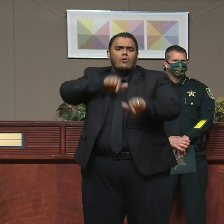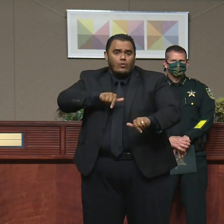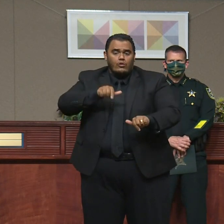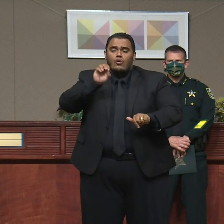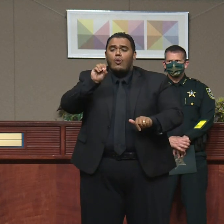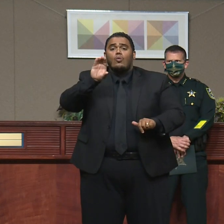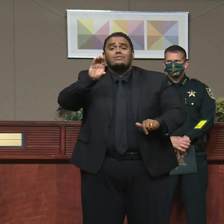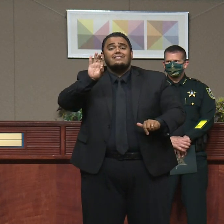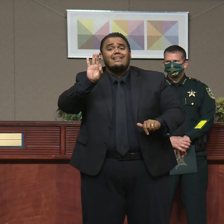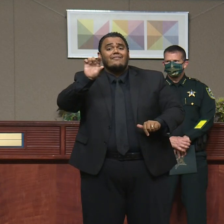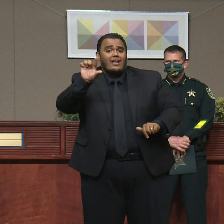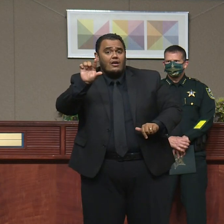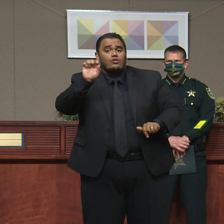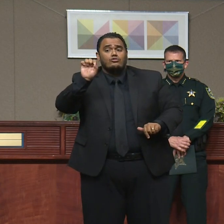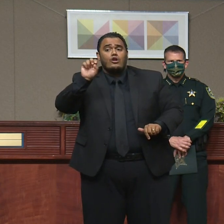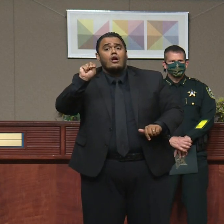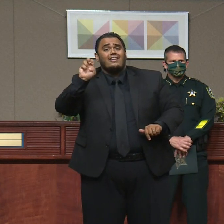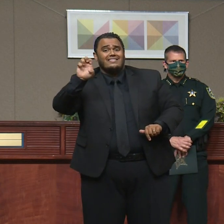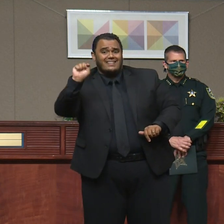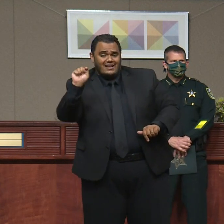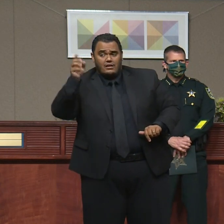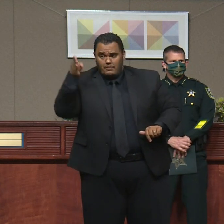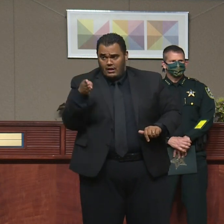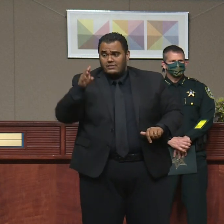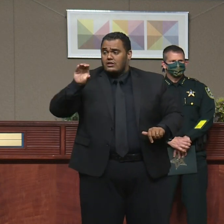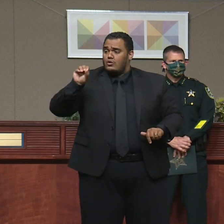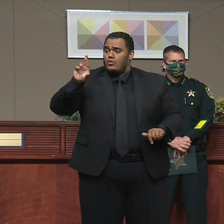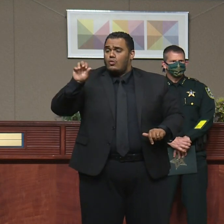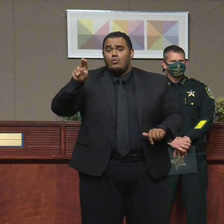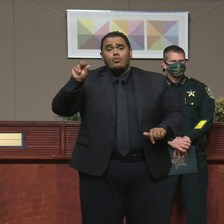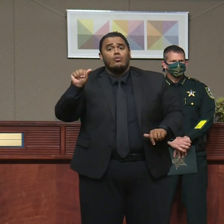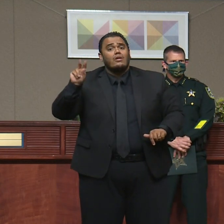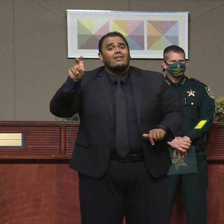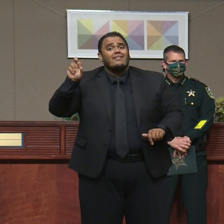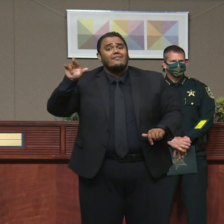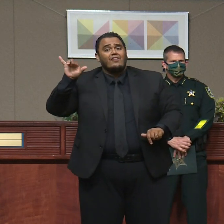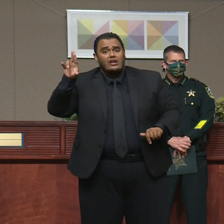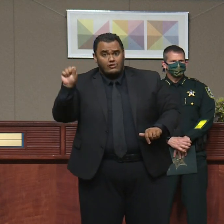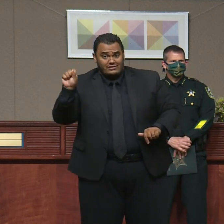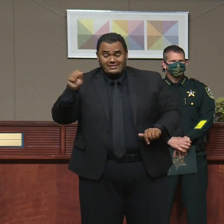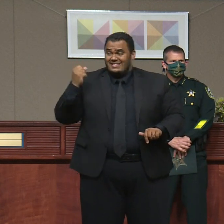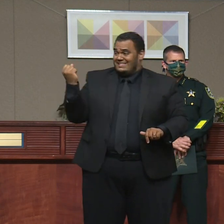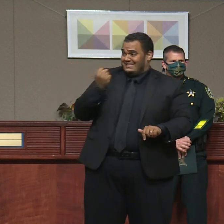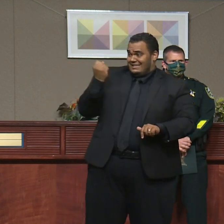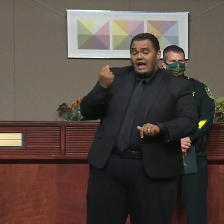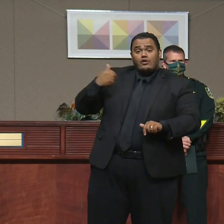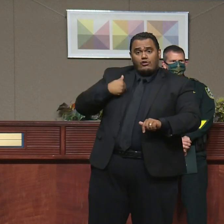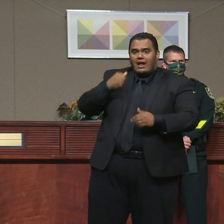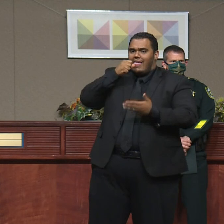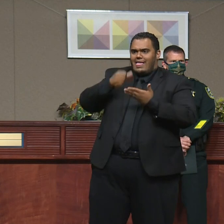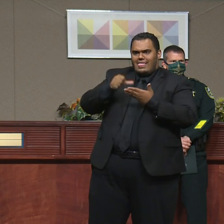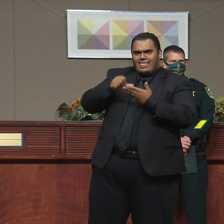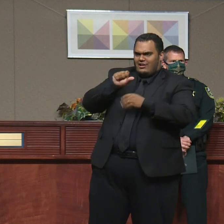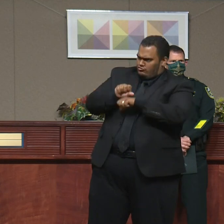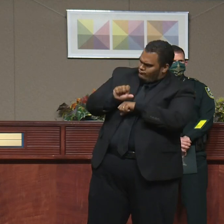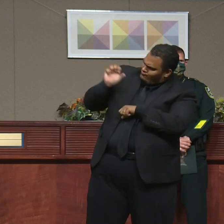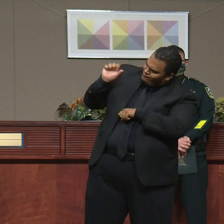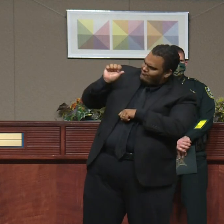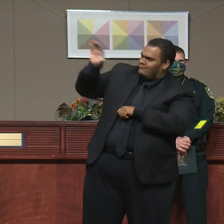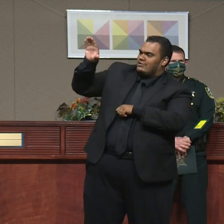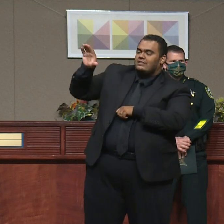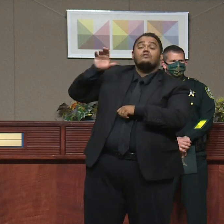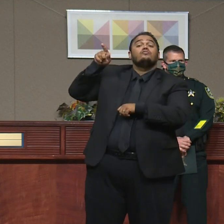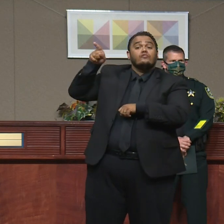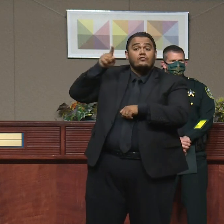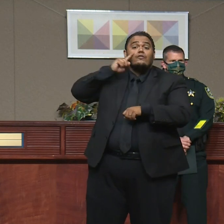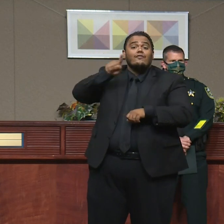ocfl.net/coronavirus. Friday night, I sent a letter to Governor DeSantis asking that he allow barbershops, nail salons, and